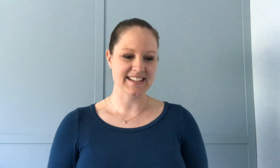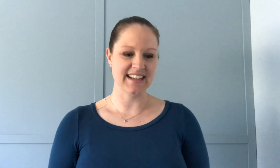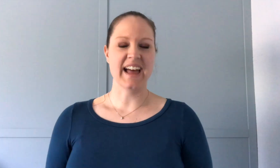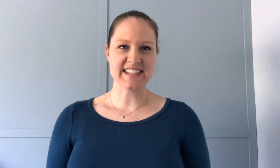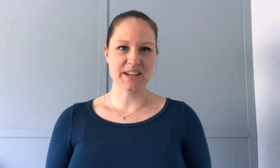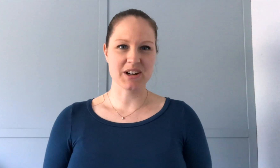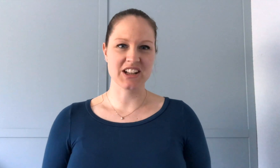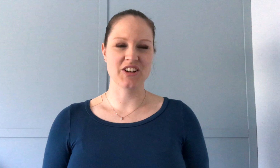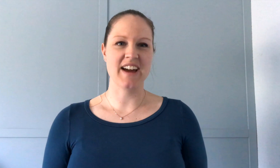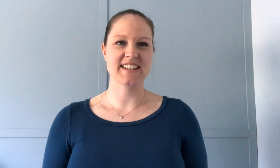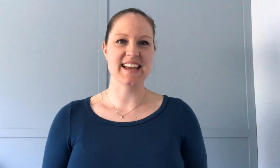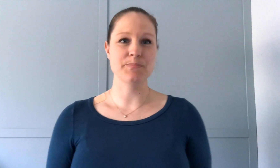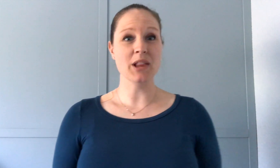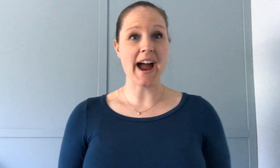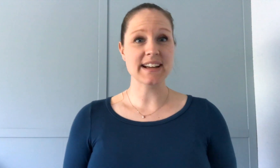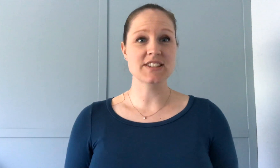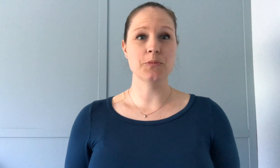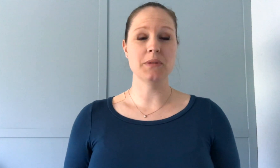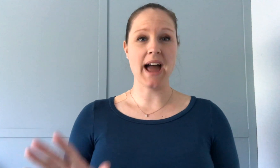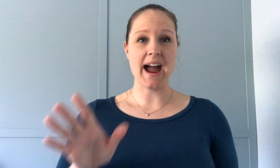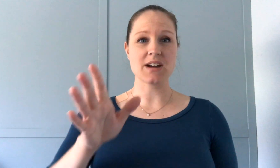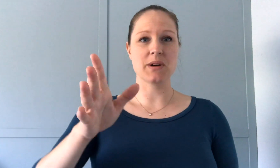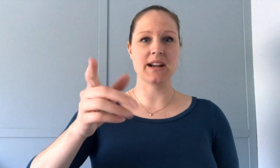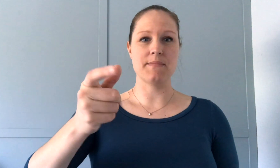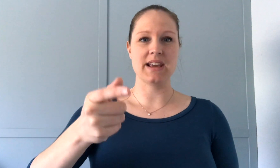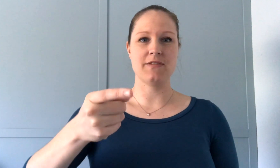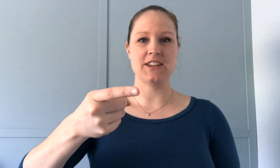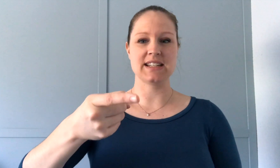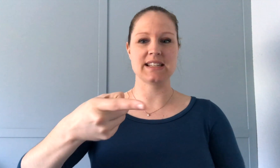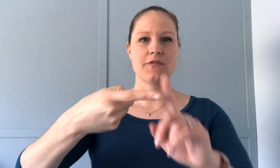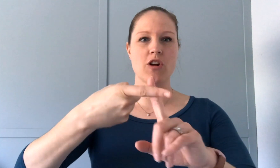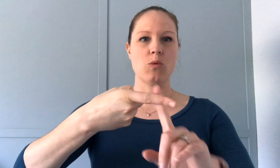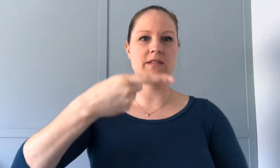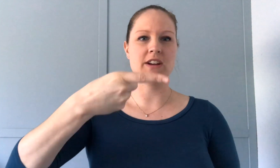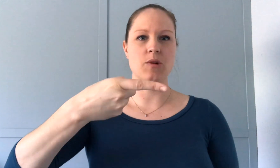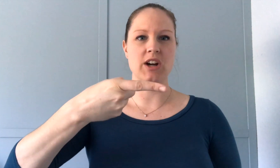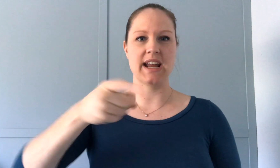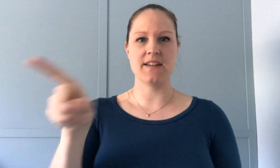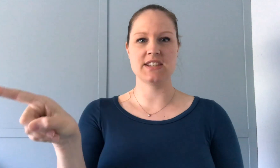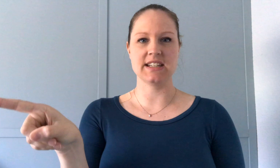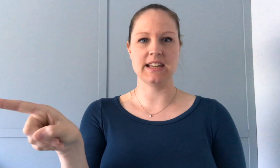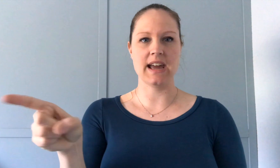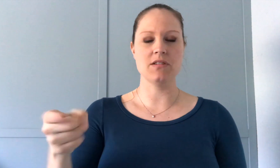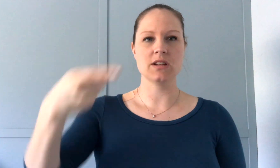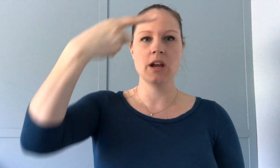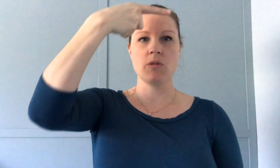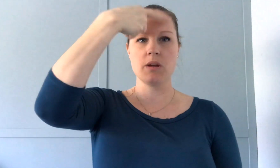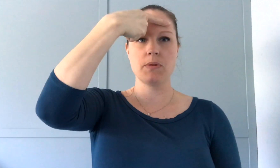Excellent. Lastly, we're going to learn how to sign black. So black, we're going to make a fist, except for our one finger we're going to have sticking out. We're going to put